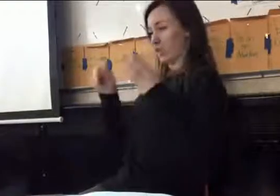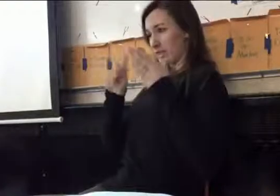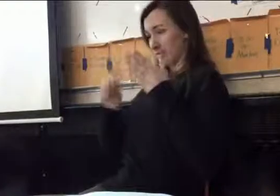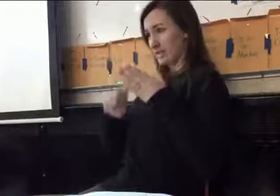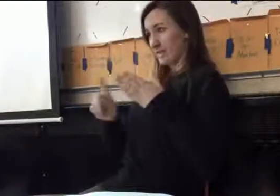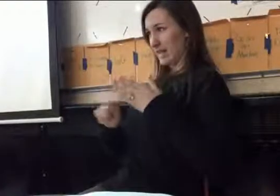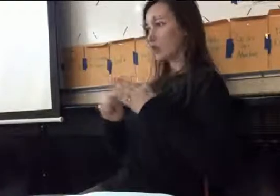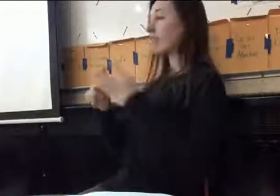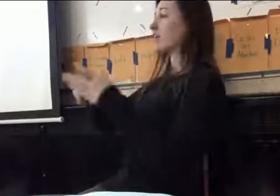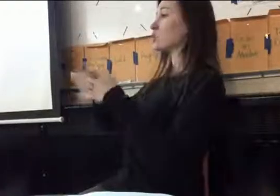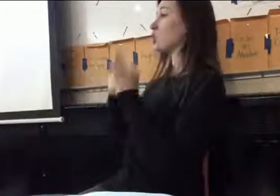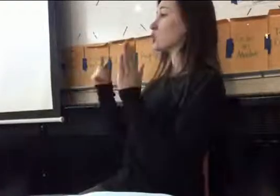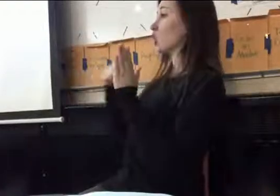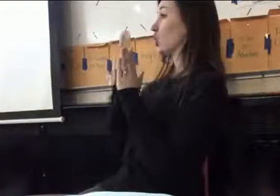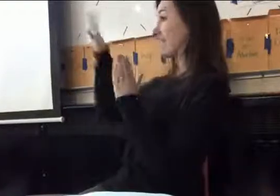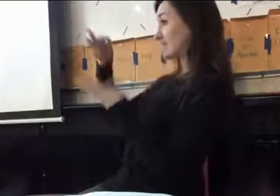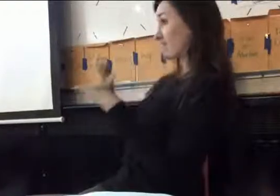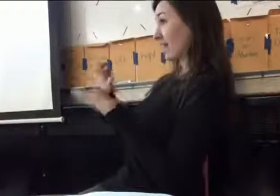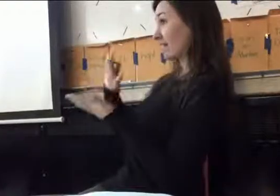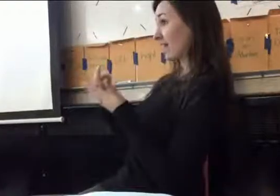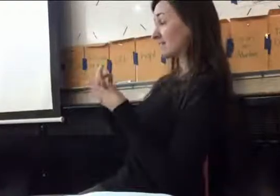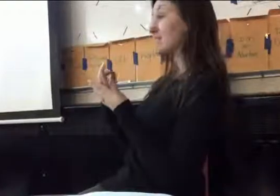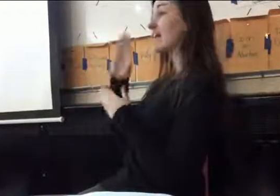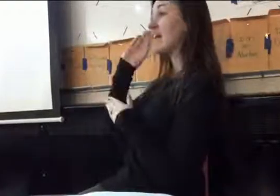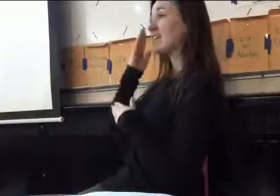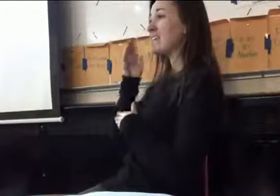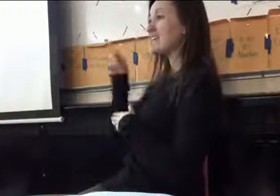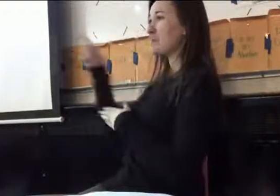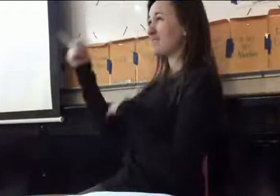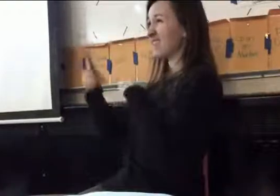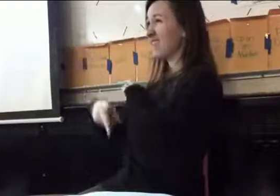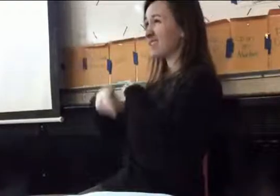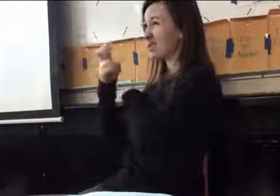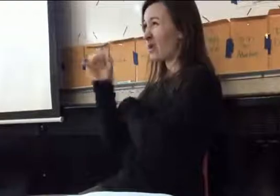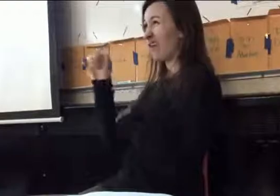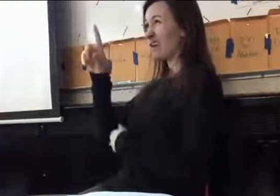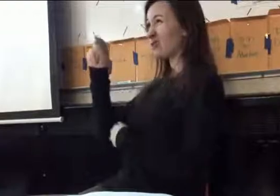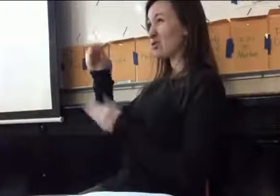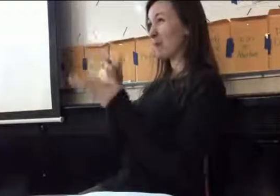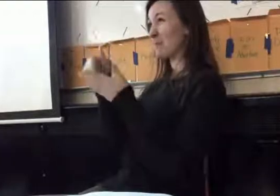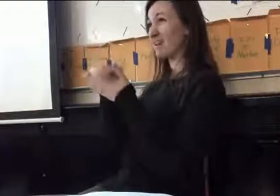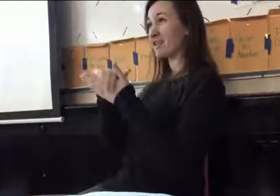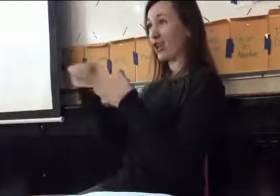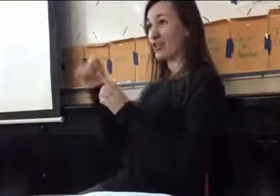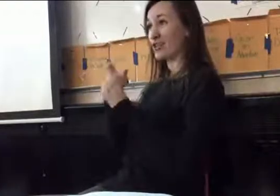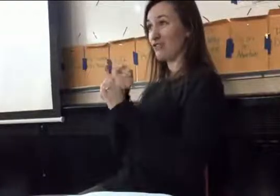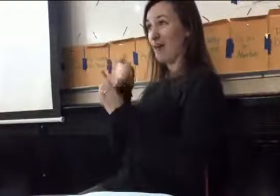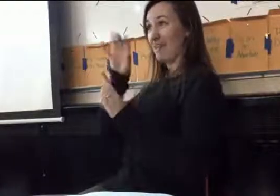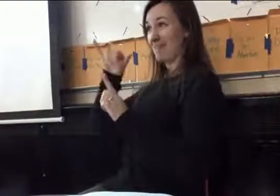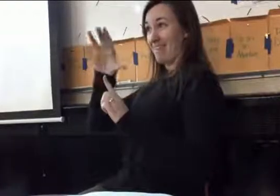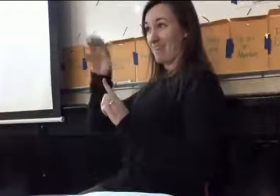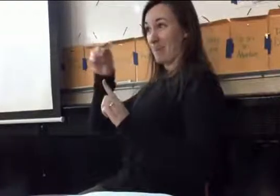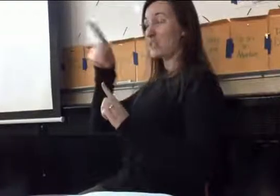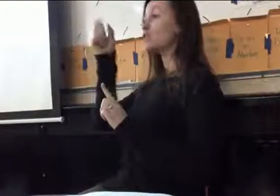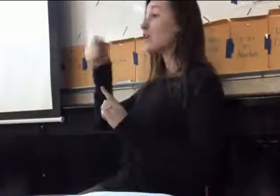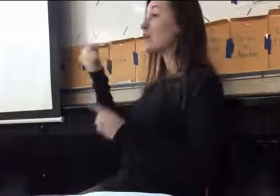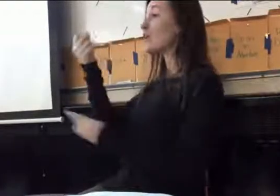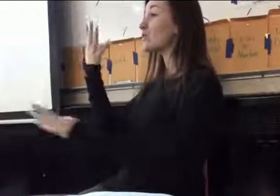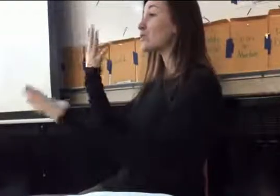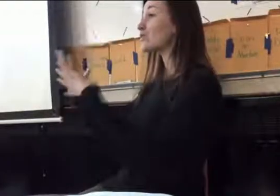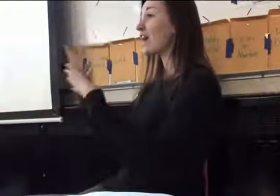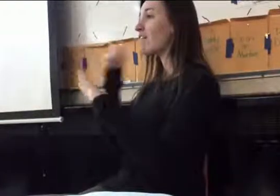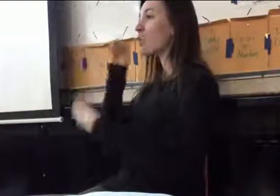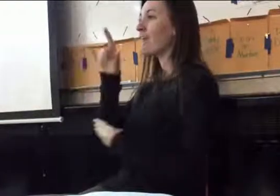financial records. Turns out Martin Shkreli stole something like $20 million from his company. And so he ends up going to jail for the